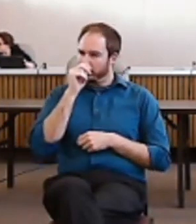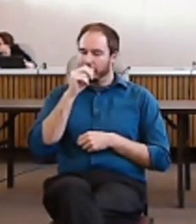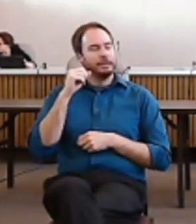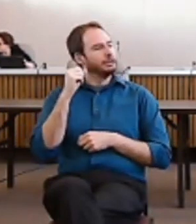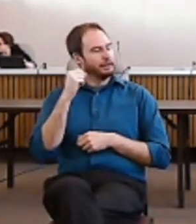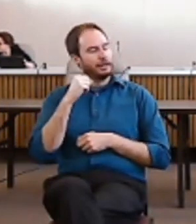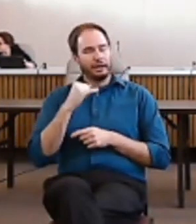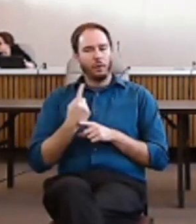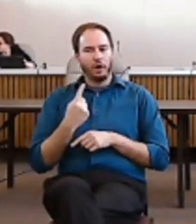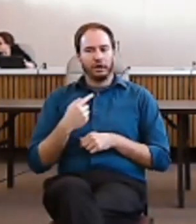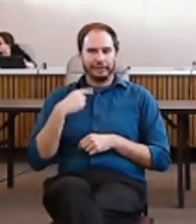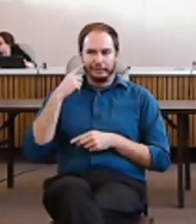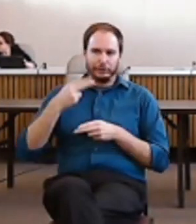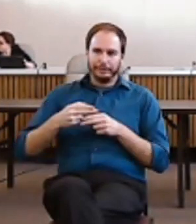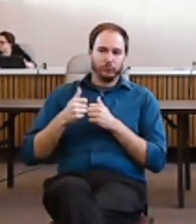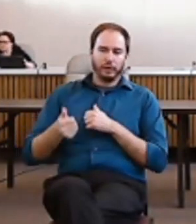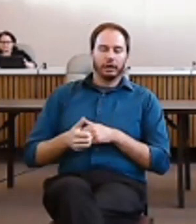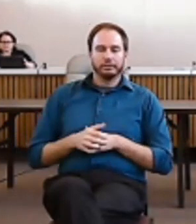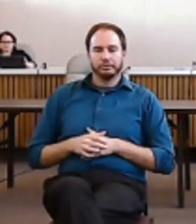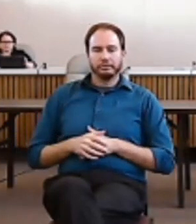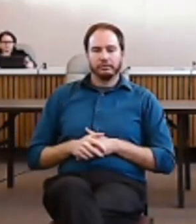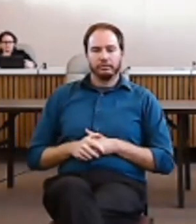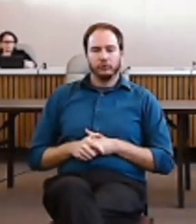Yes. Thank you.